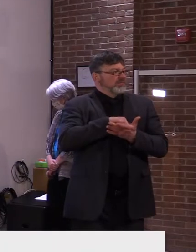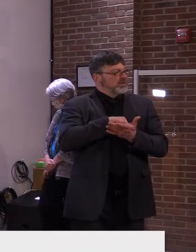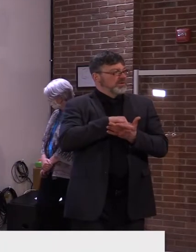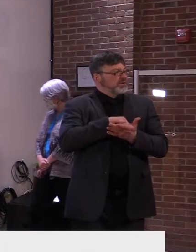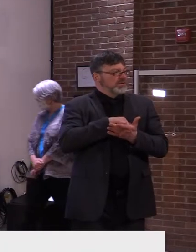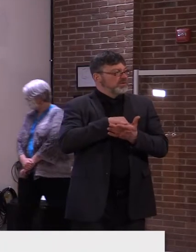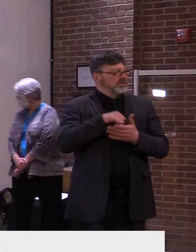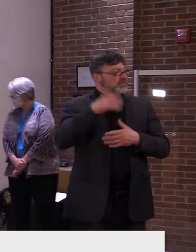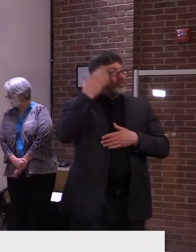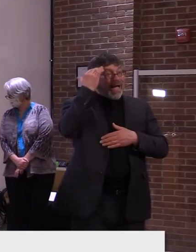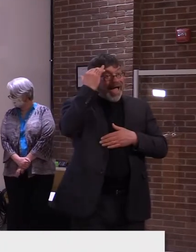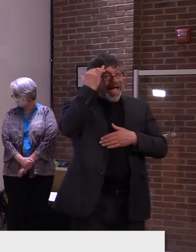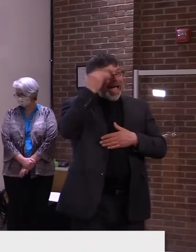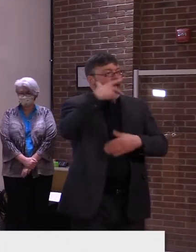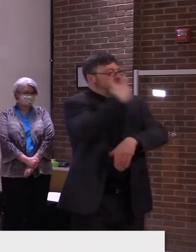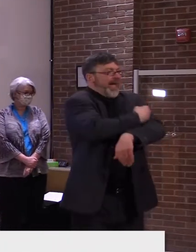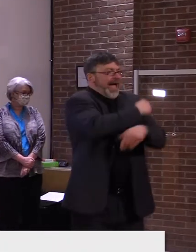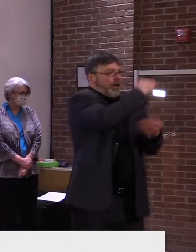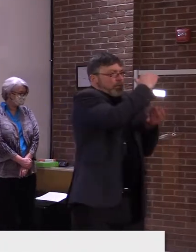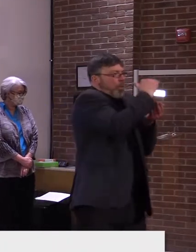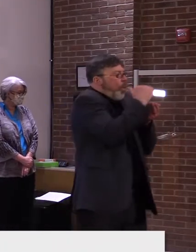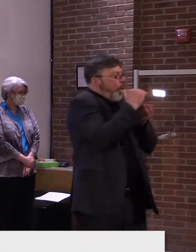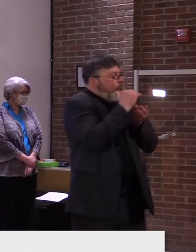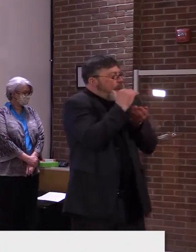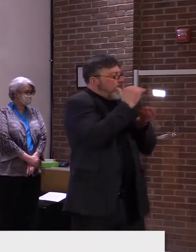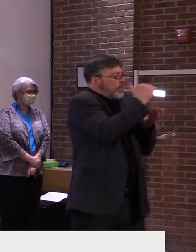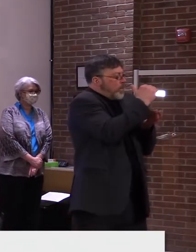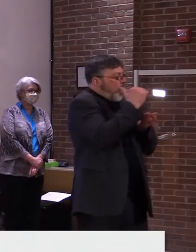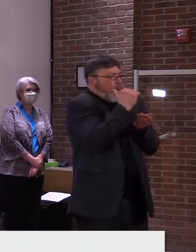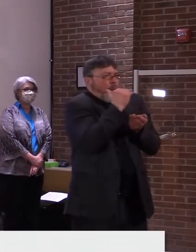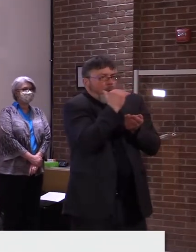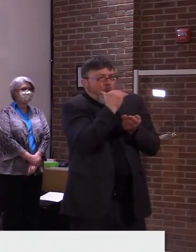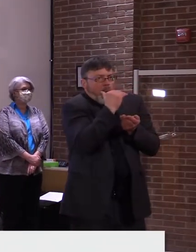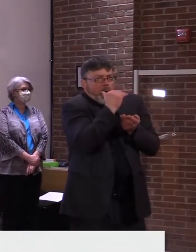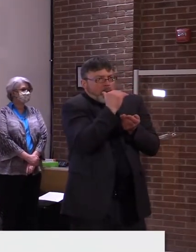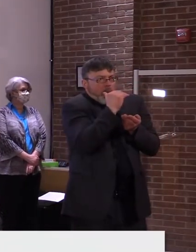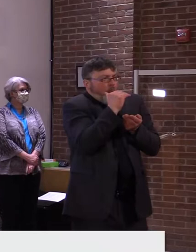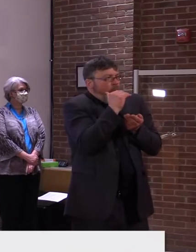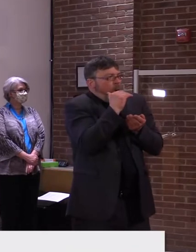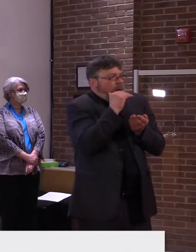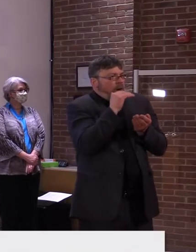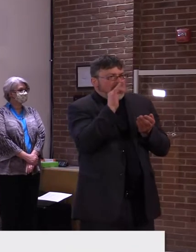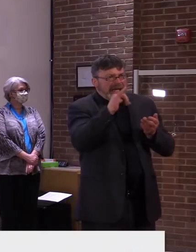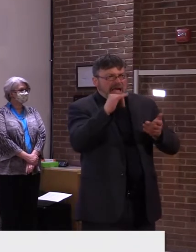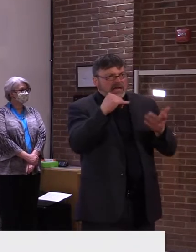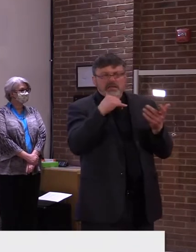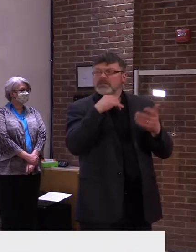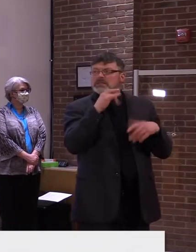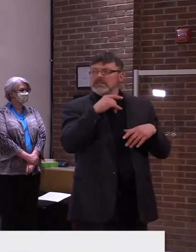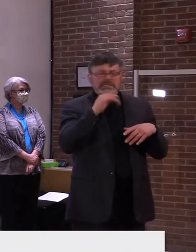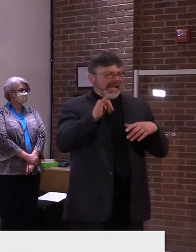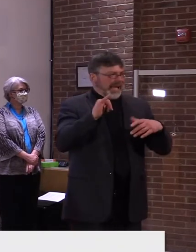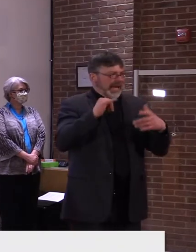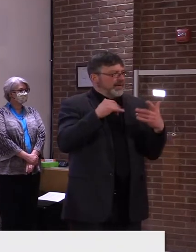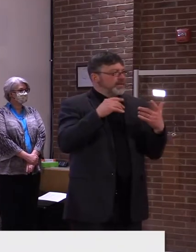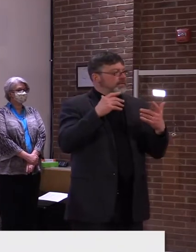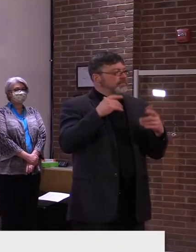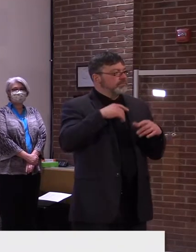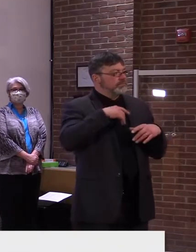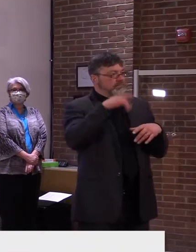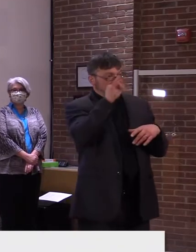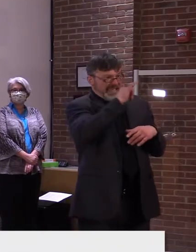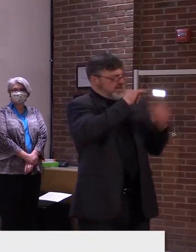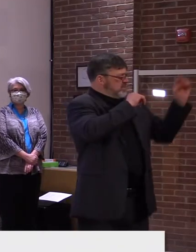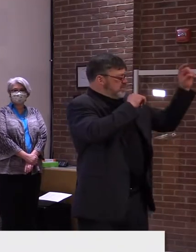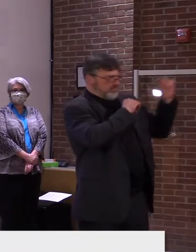you very enthusiastically and energetically, this is where we can go, and before the summer arrives, if we all continue to